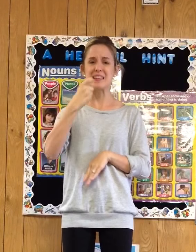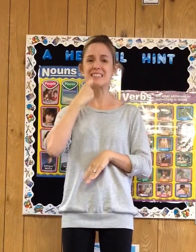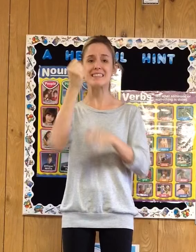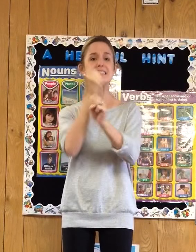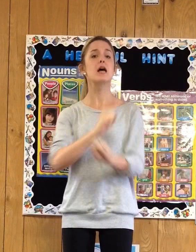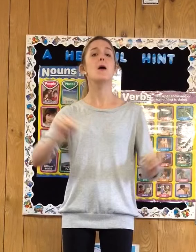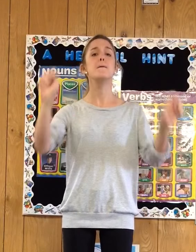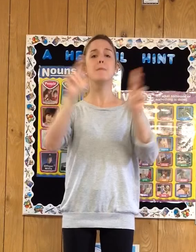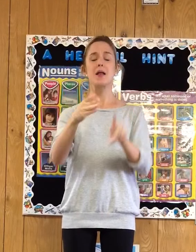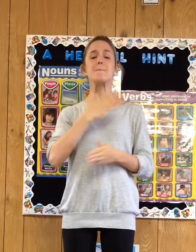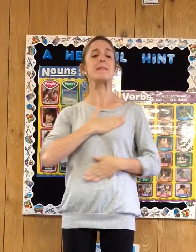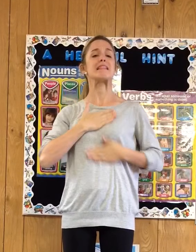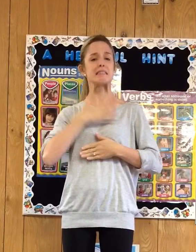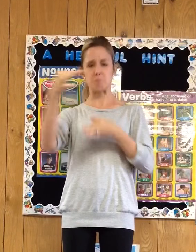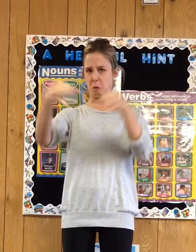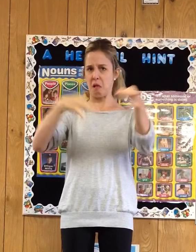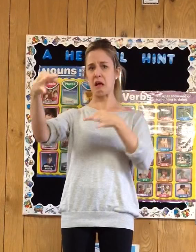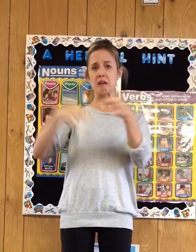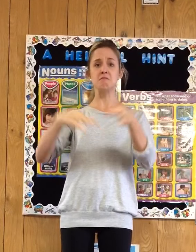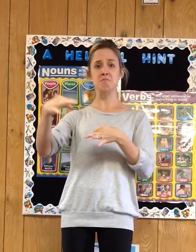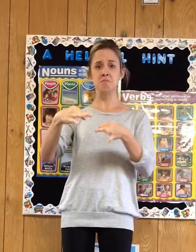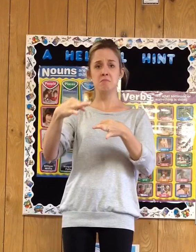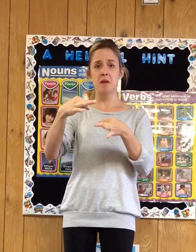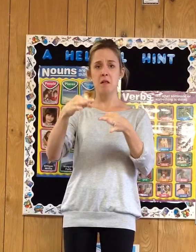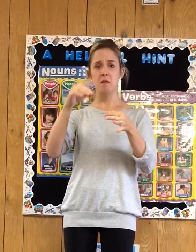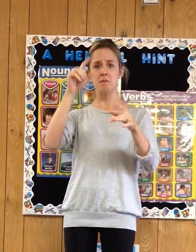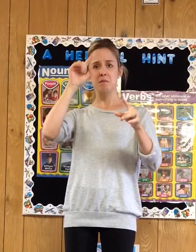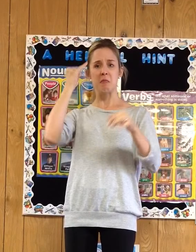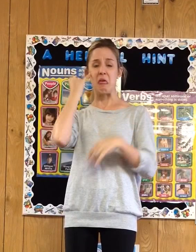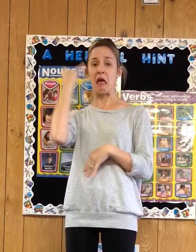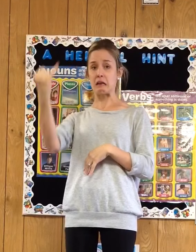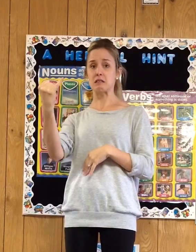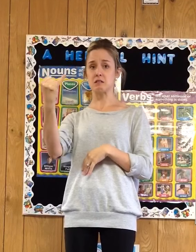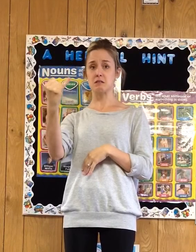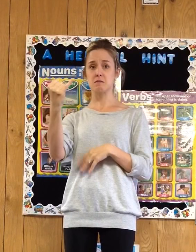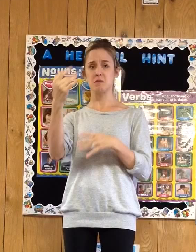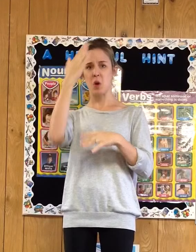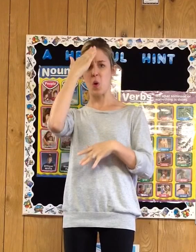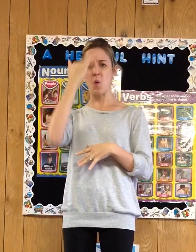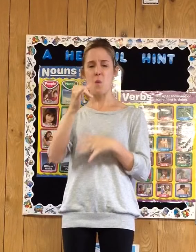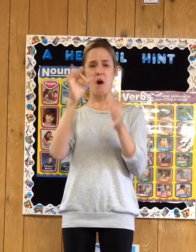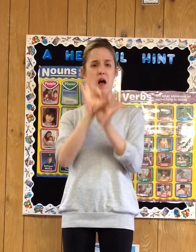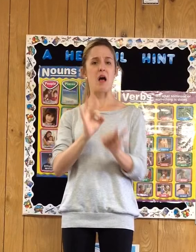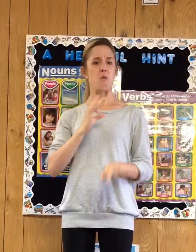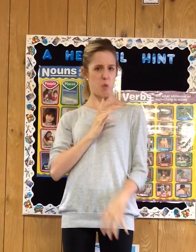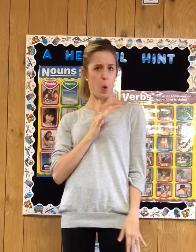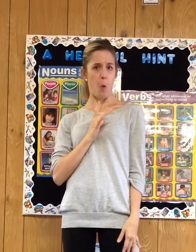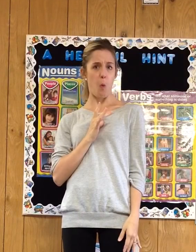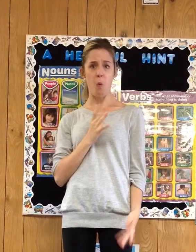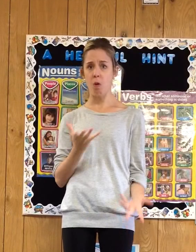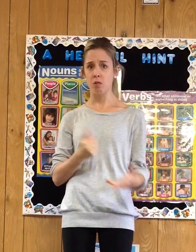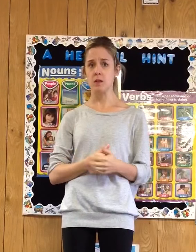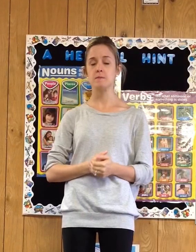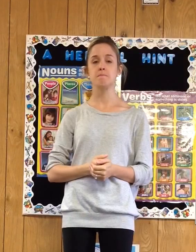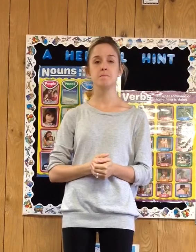somebody please explain the main ideas and why this is so cool? There's